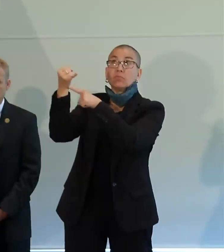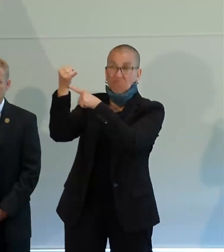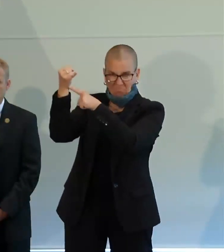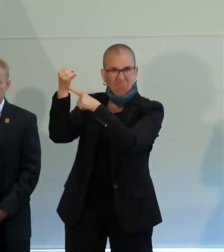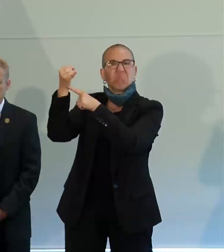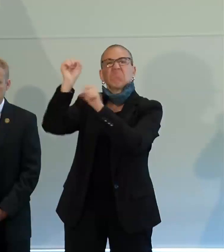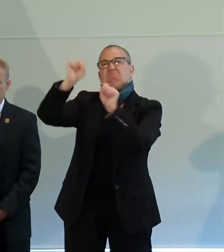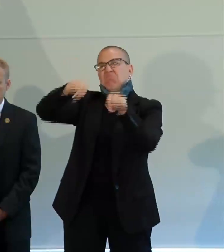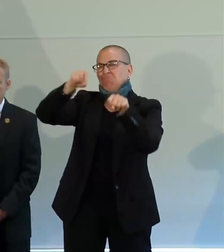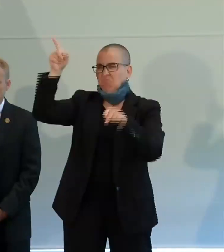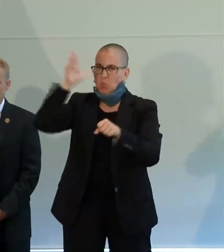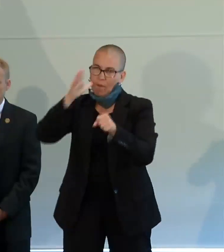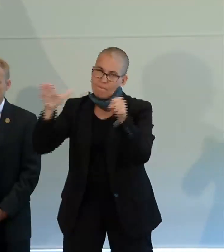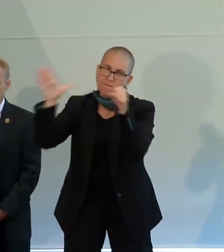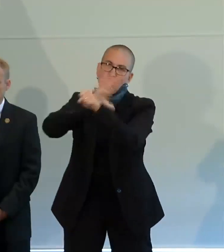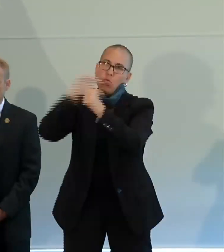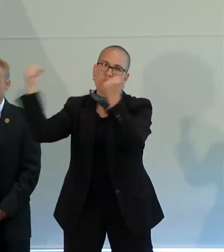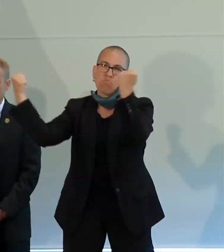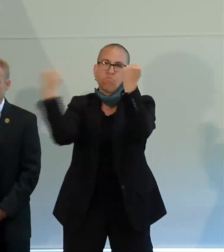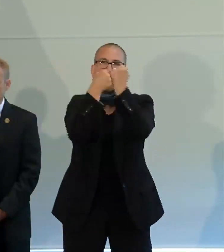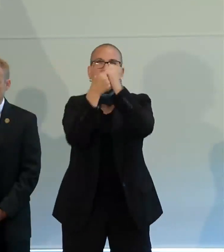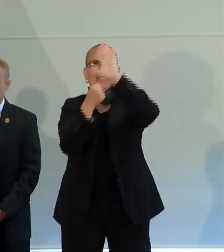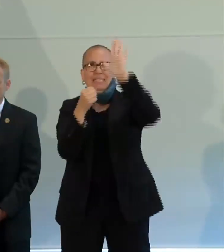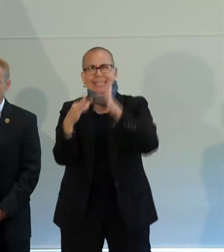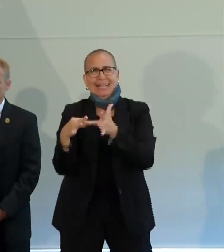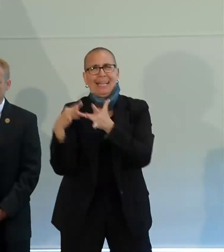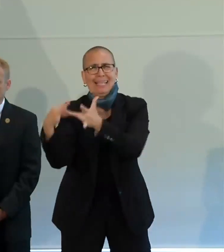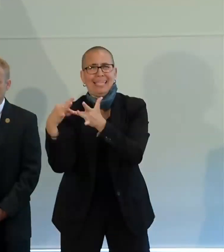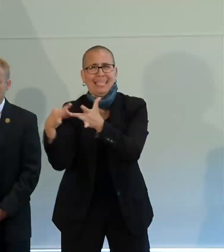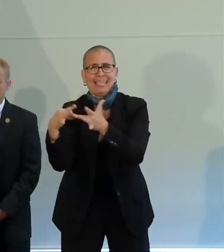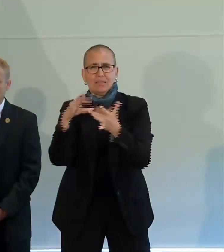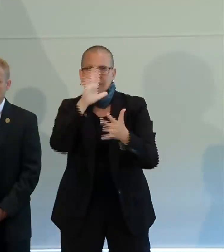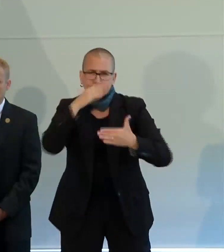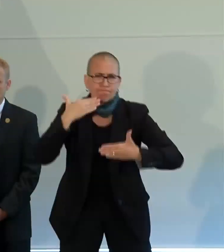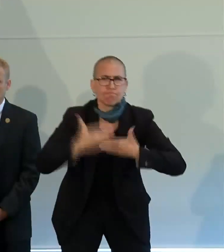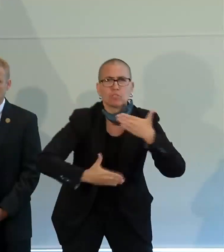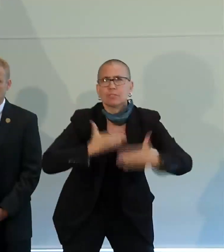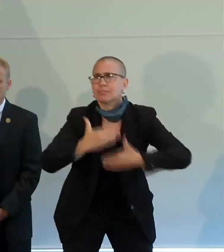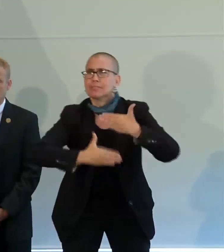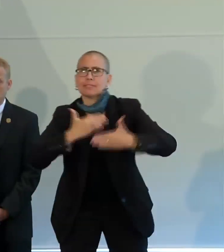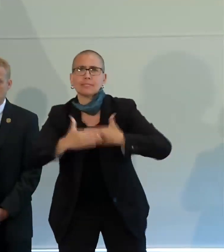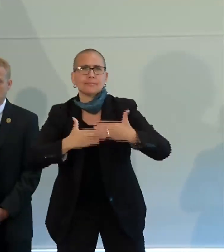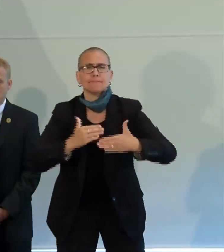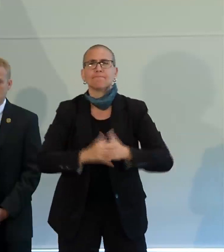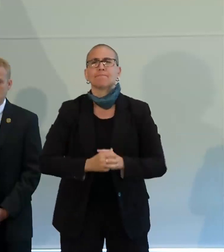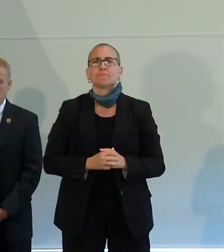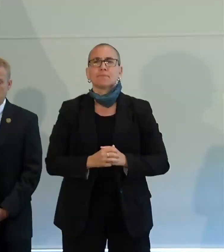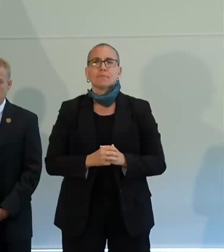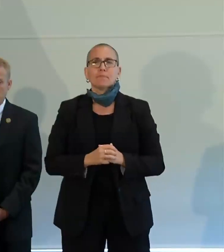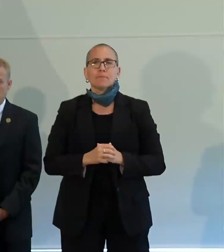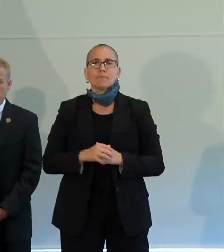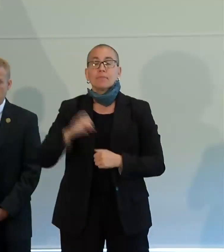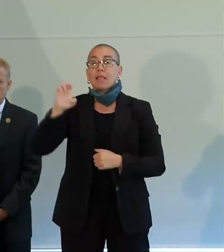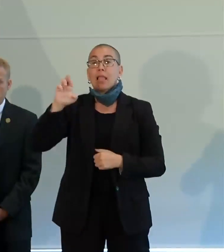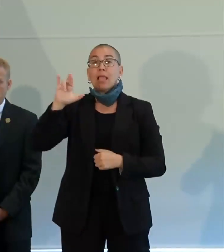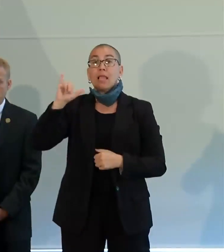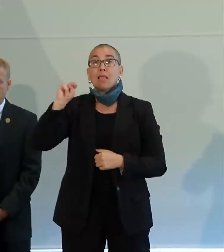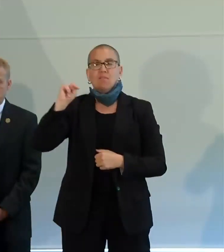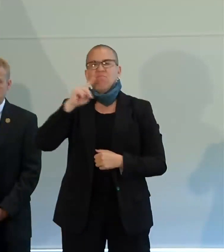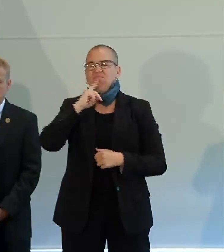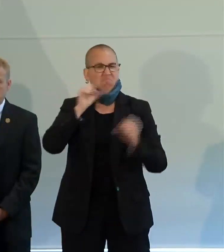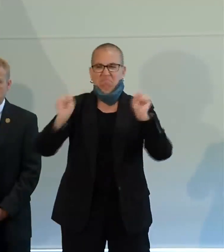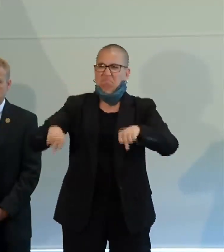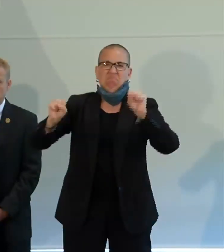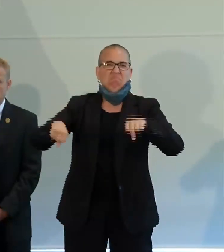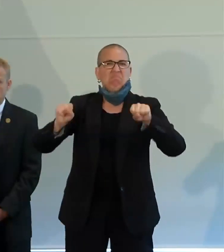her leadership in pursuit of her investigation. And as she put it so well, one team, one goal,